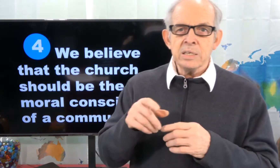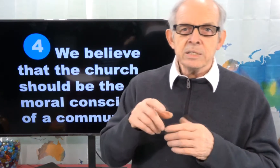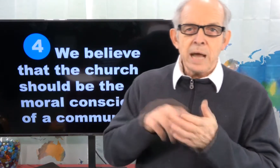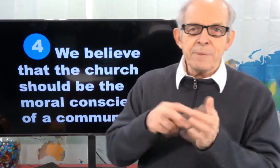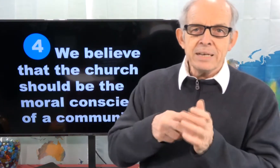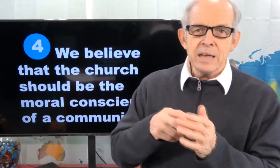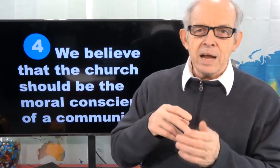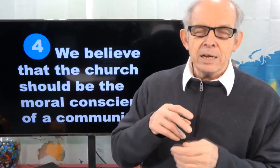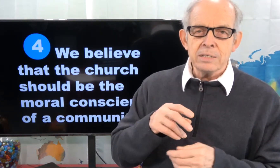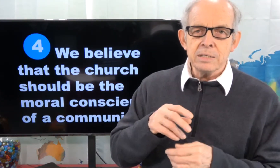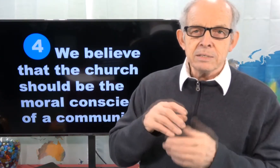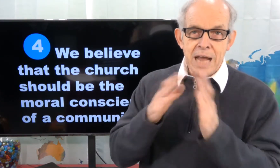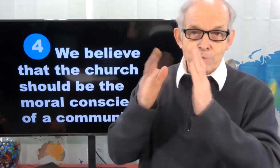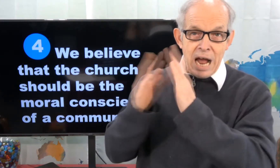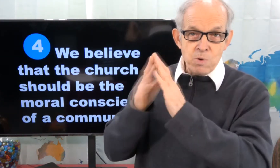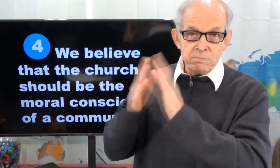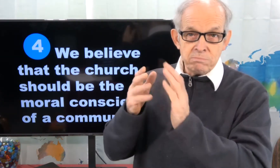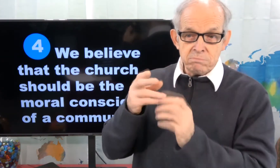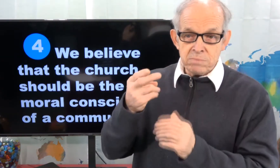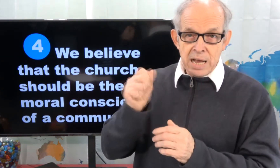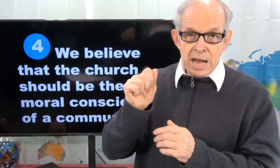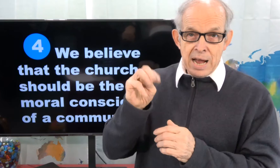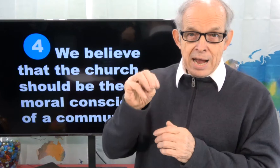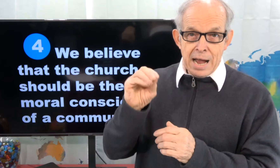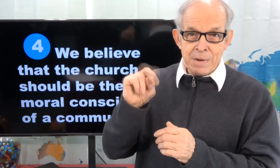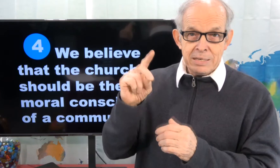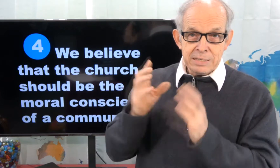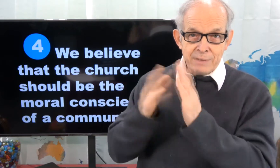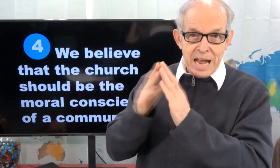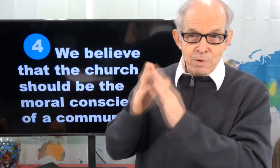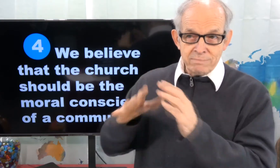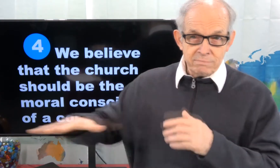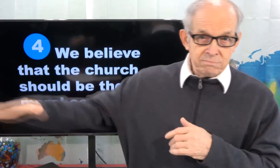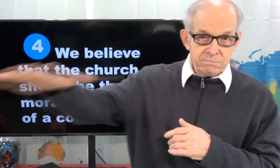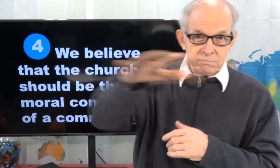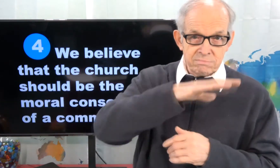That means downtown. I meant downtown.